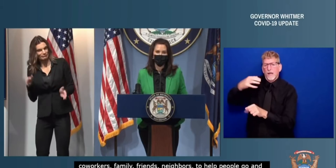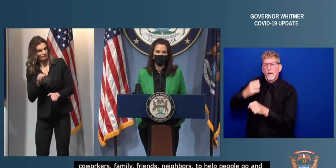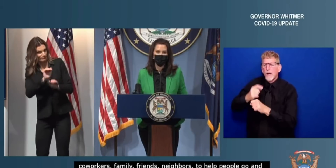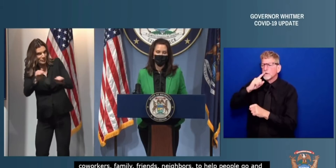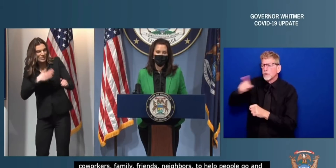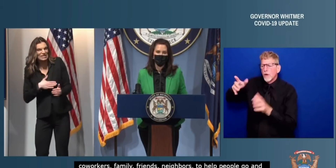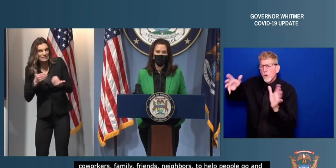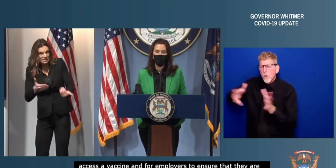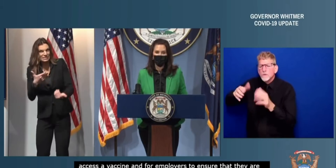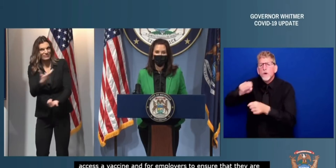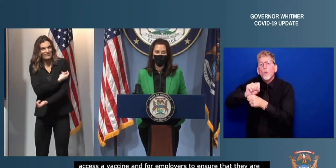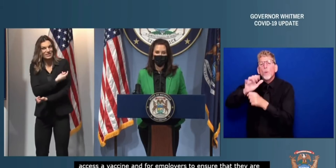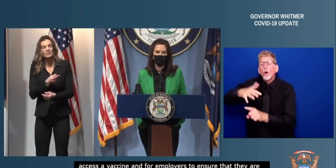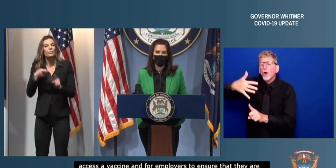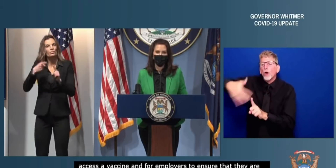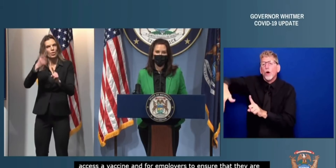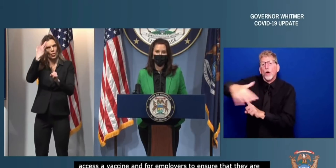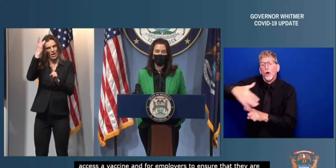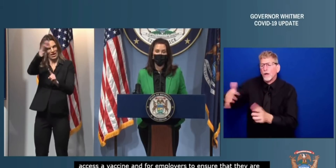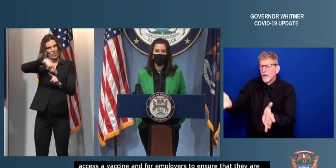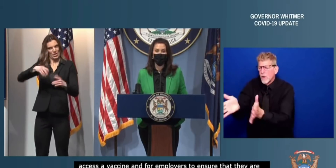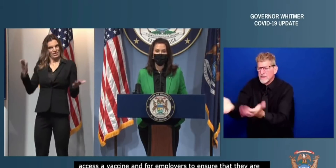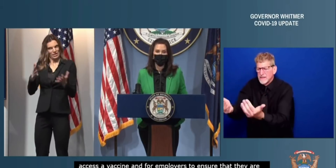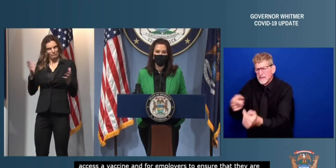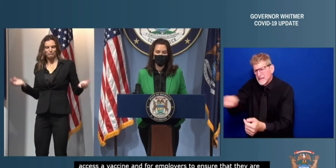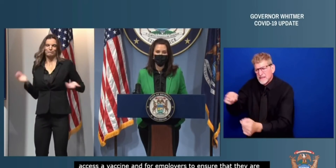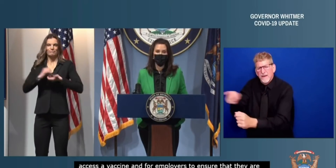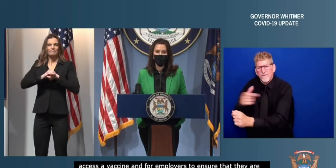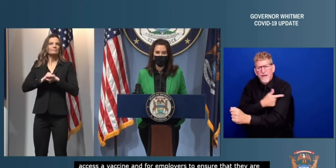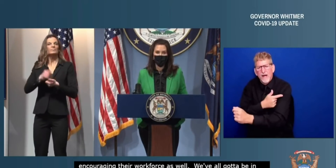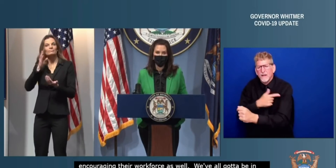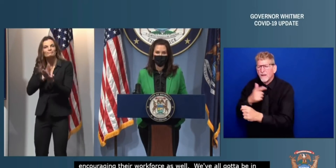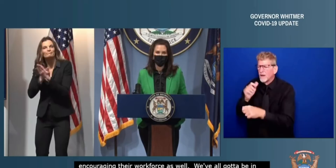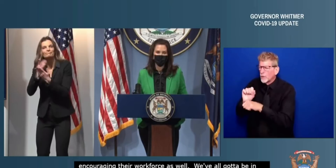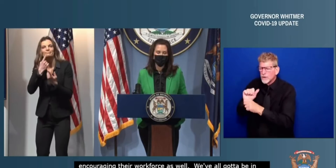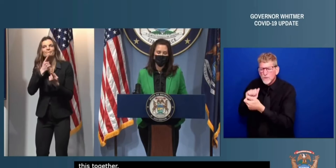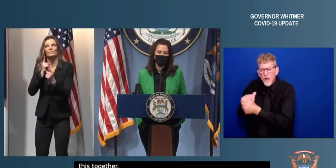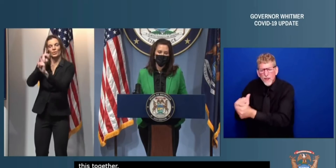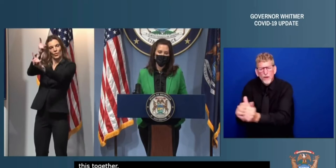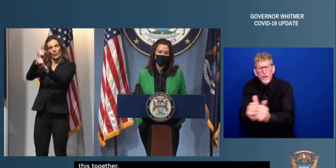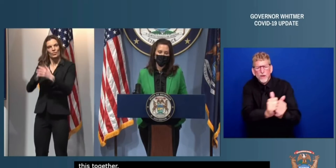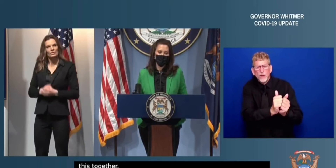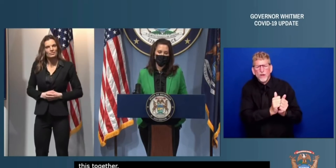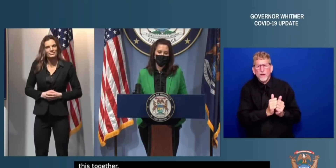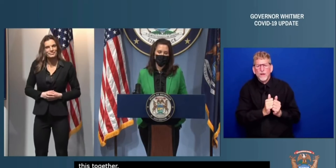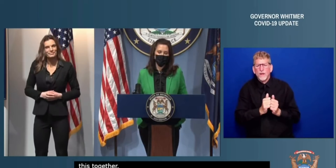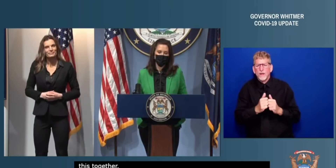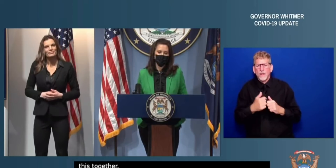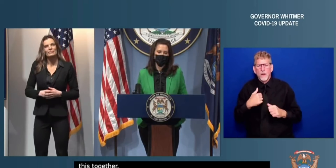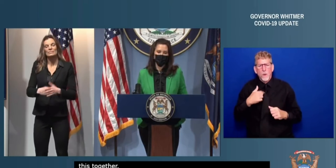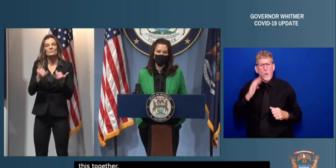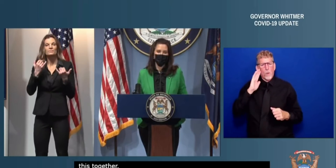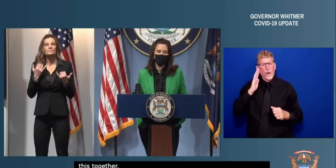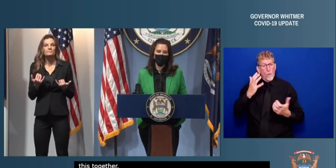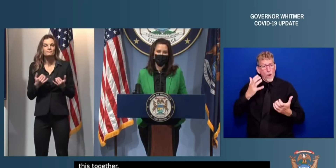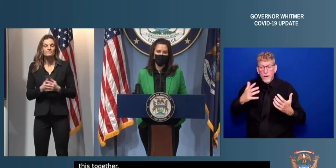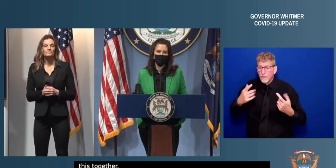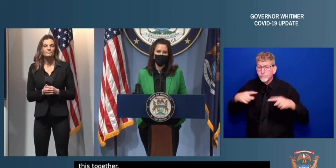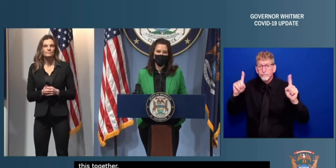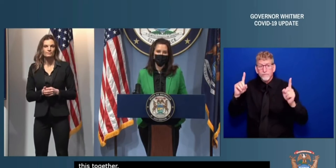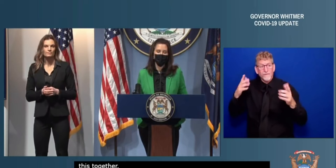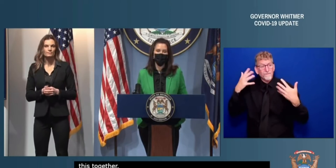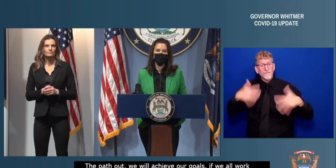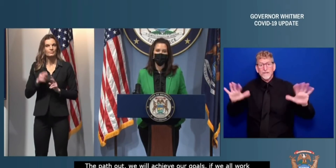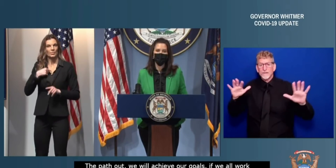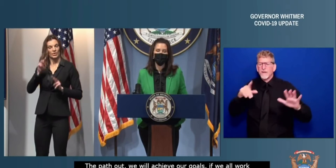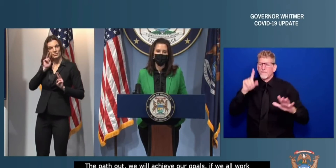this together. And the path out, we will achieve our goals if we all work together. So as we look to,